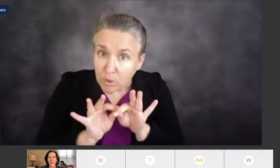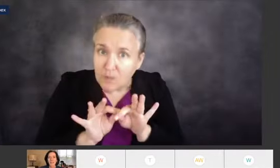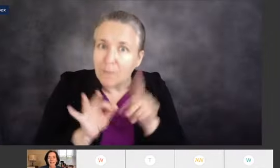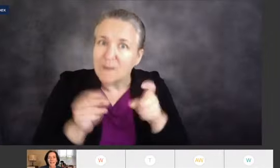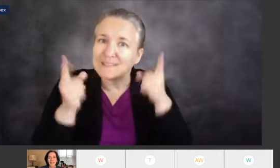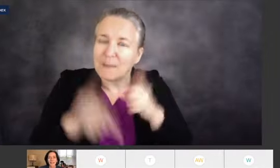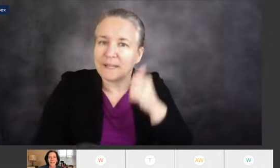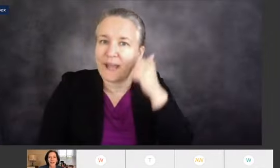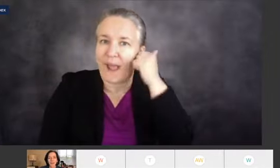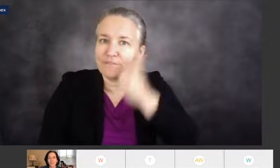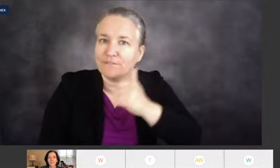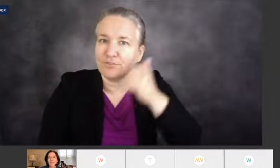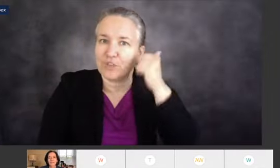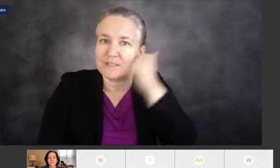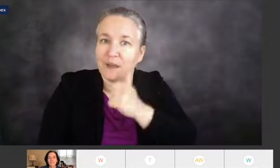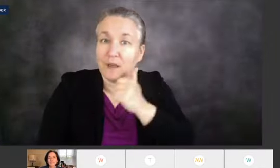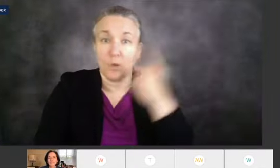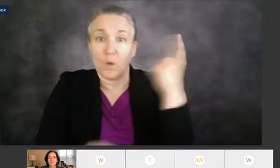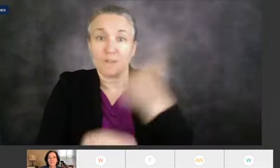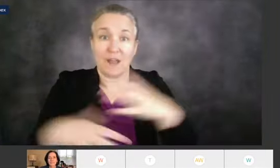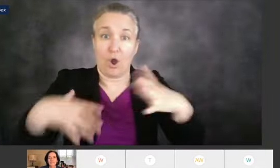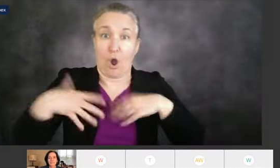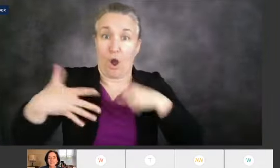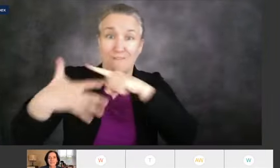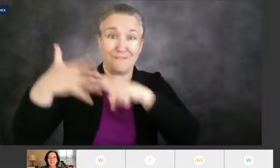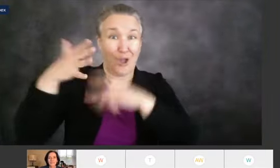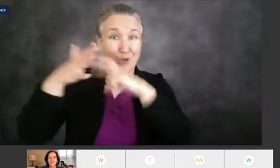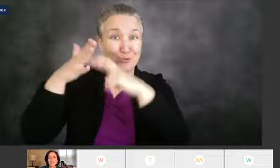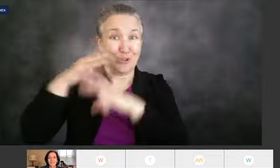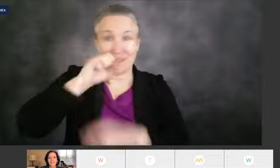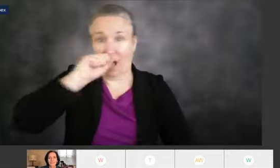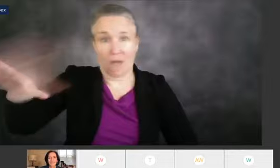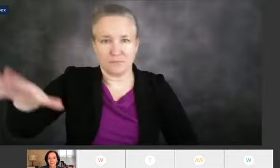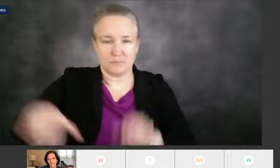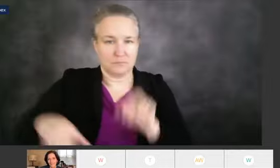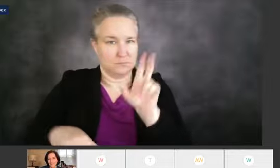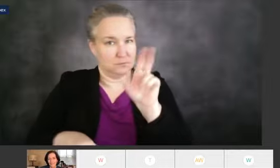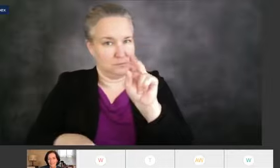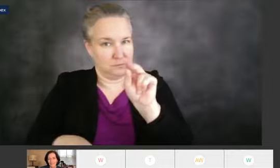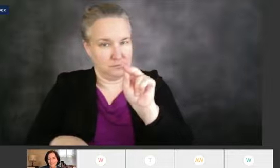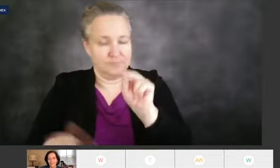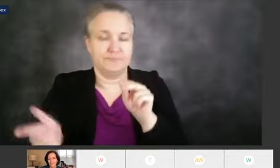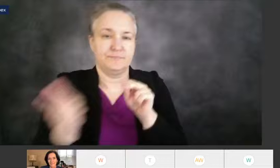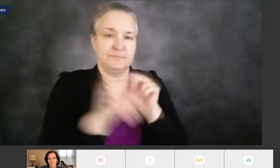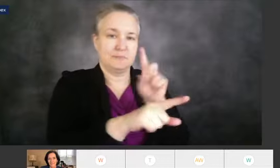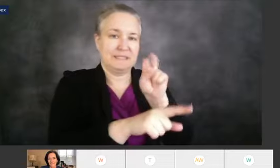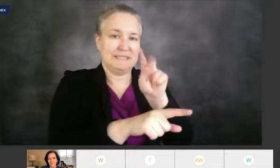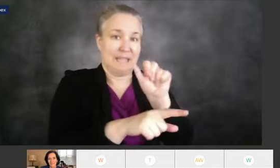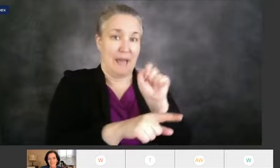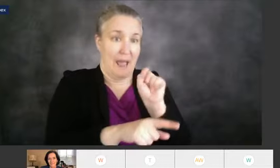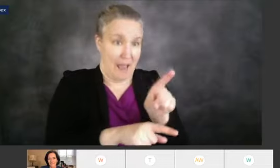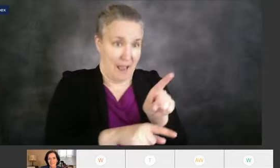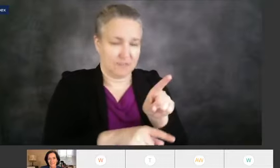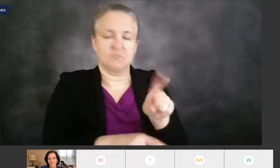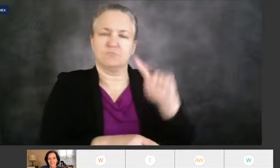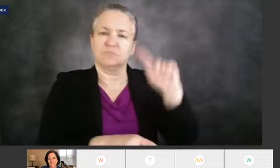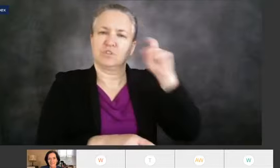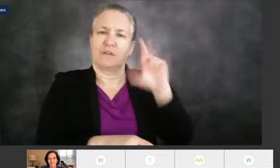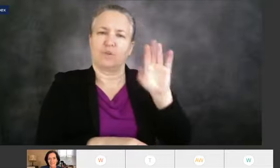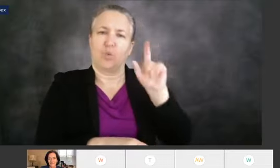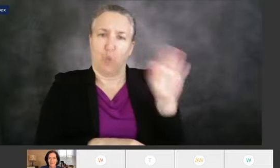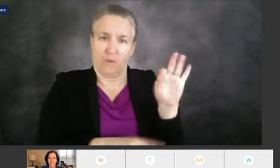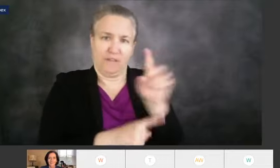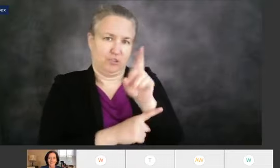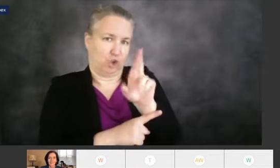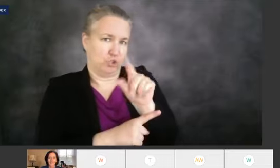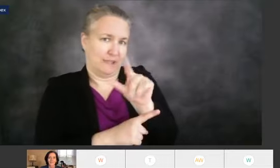There can't be a day off. In the news conference on Monday from Harrisburg, where Governor Wolf and Dr. Levine talked about